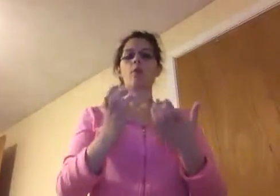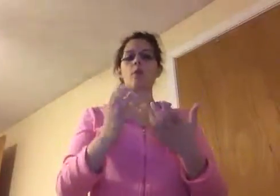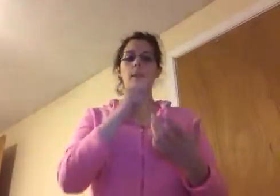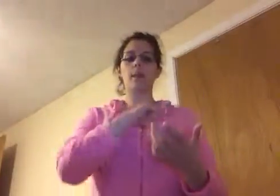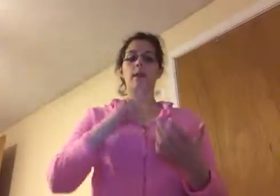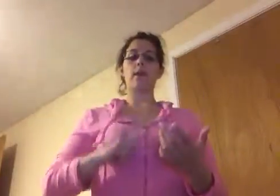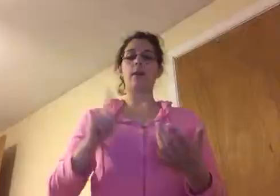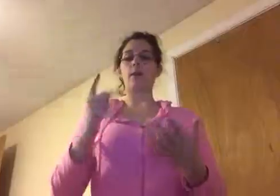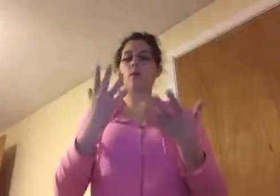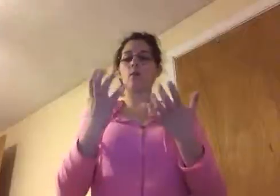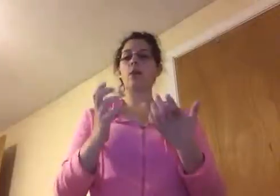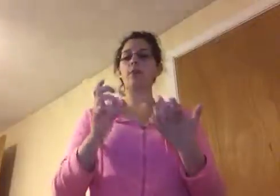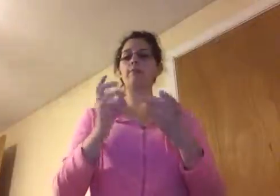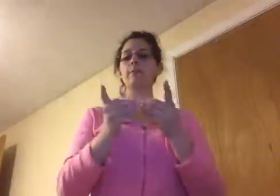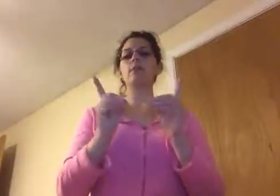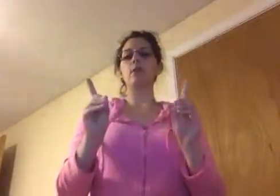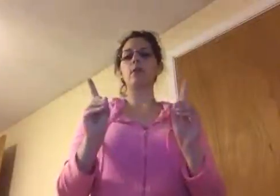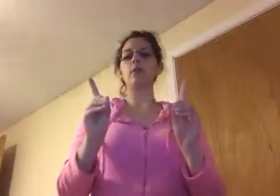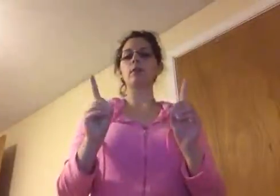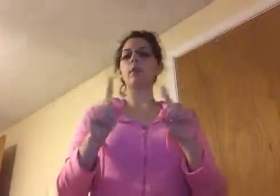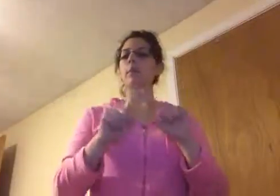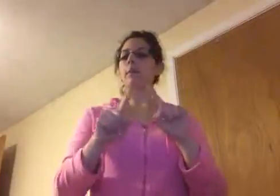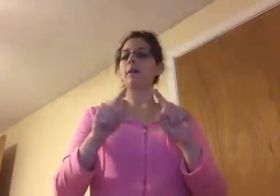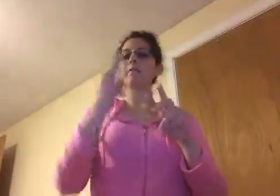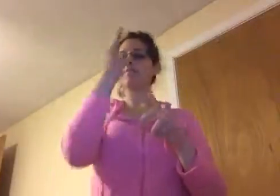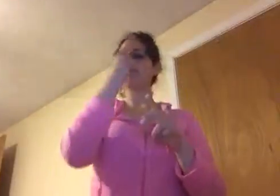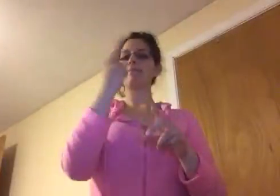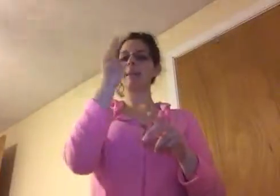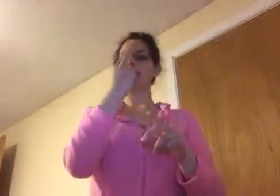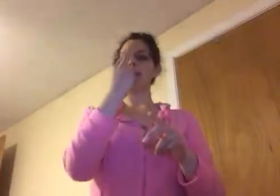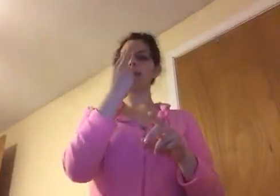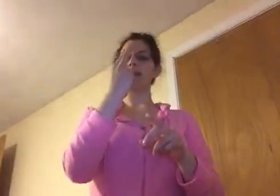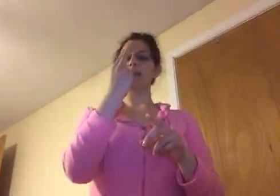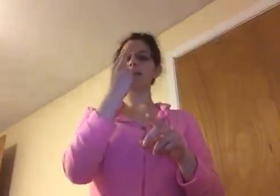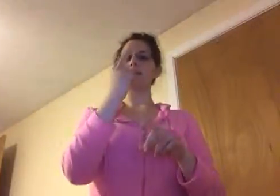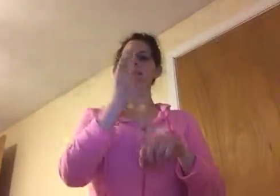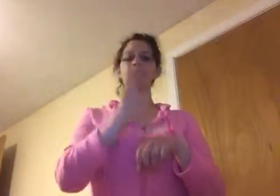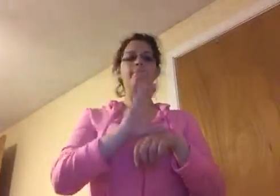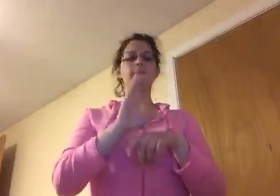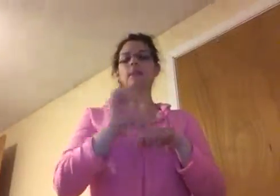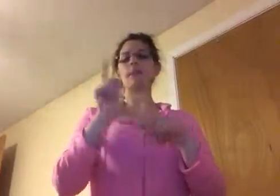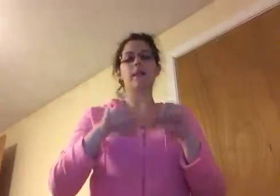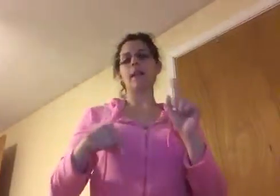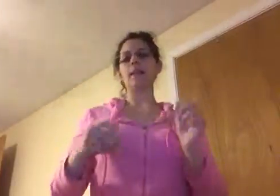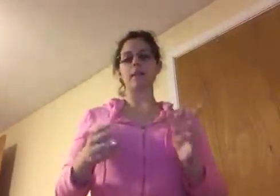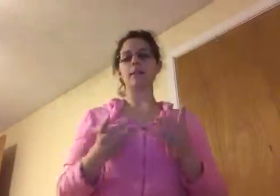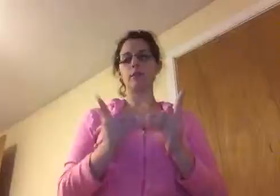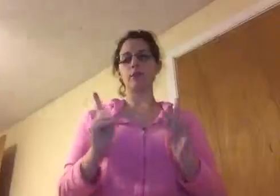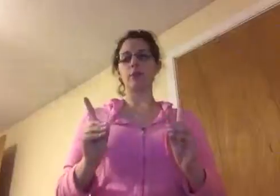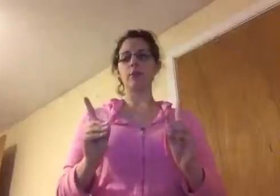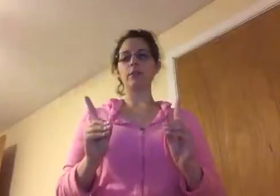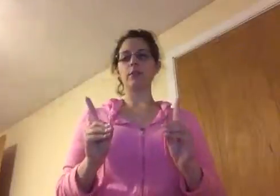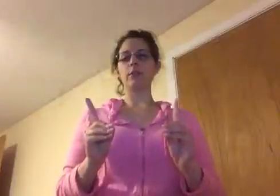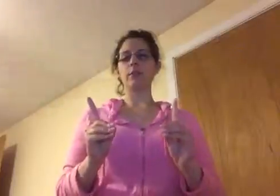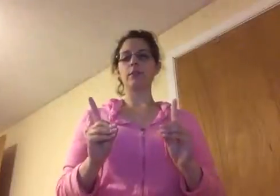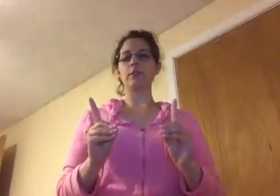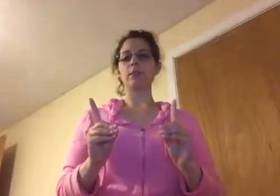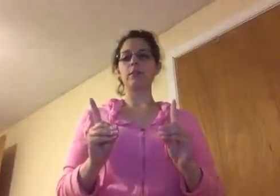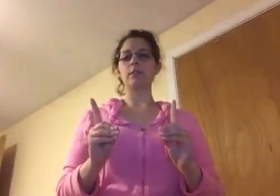meant that the marriage was never real in the first place. The Pope would not let him have an annulment.